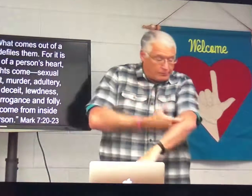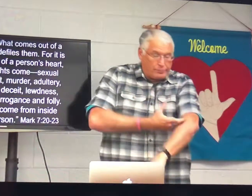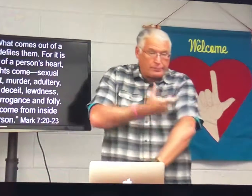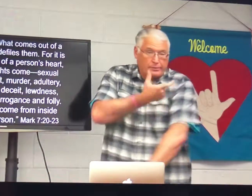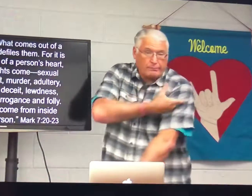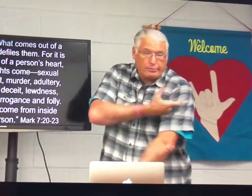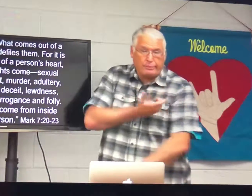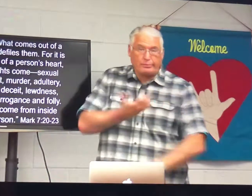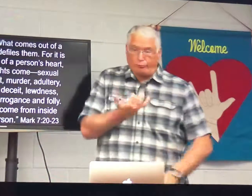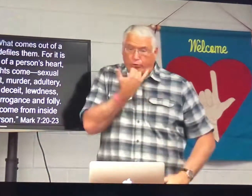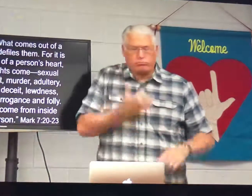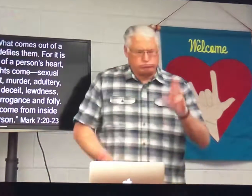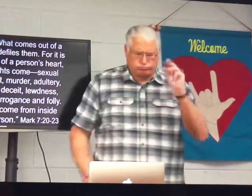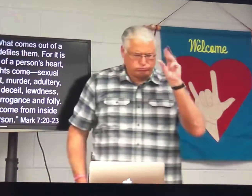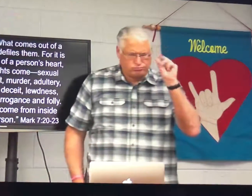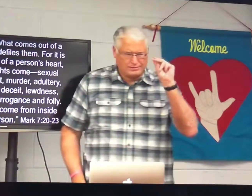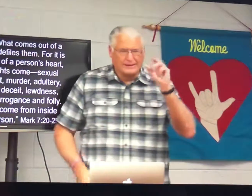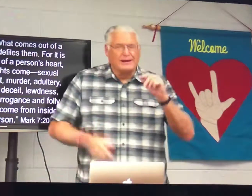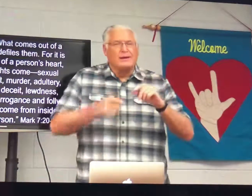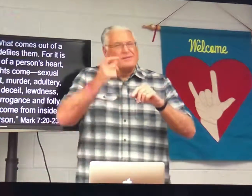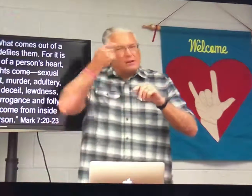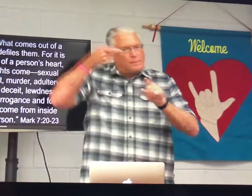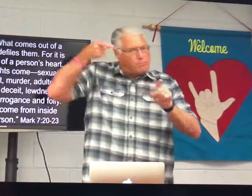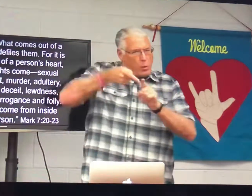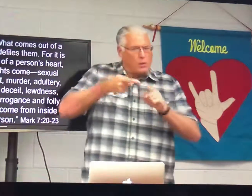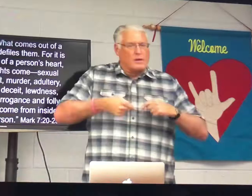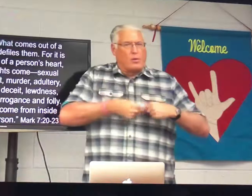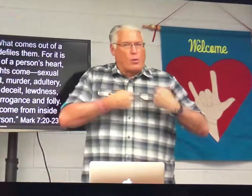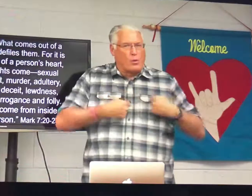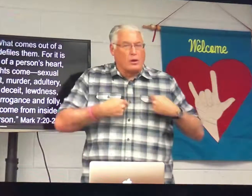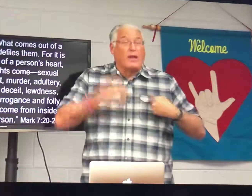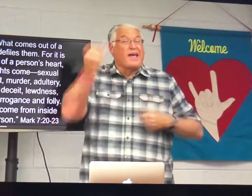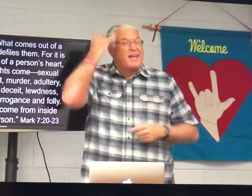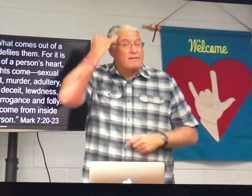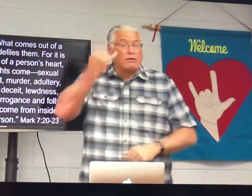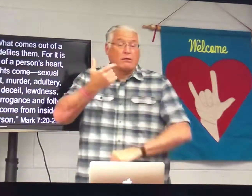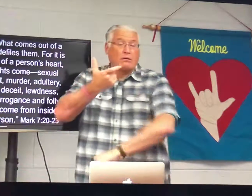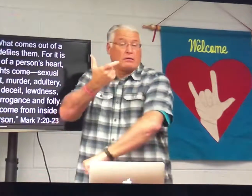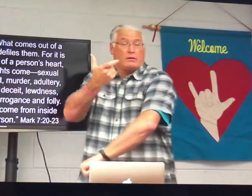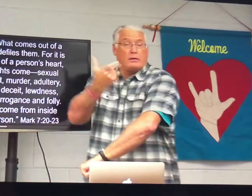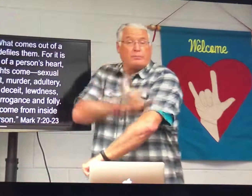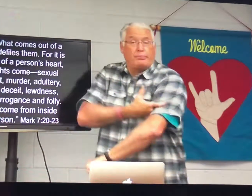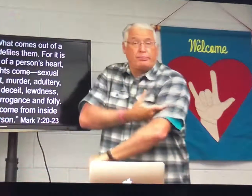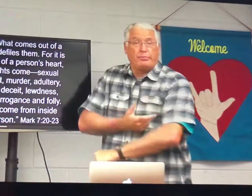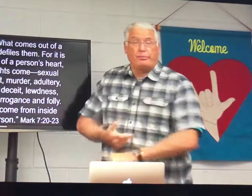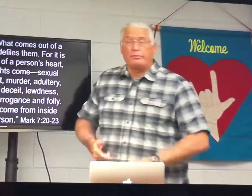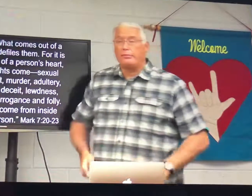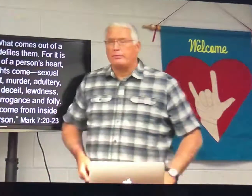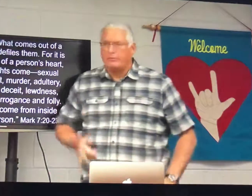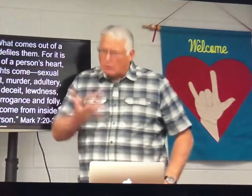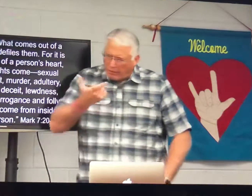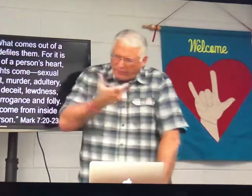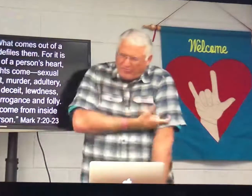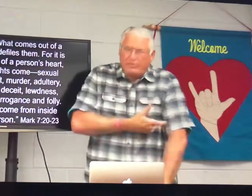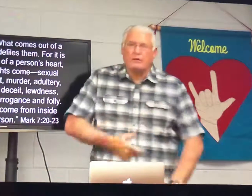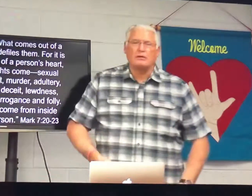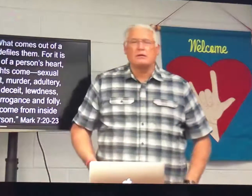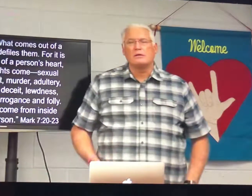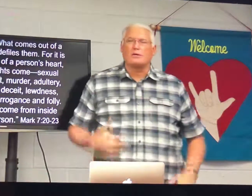rust starts to set in because he has not been out there, you know, as often as he normally is. Yeah, that's how good he is that